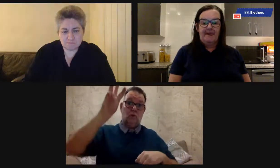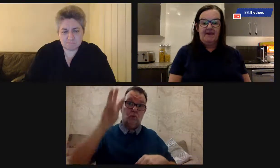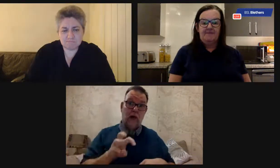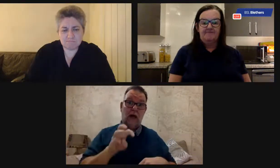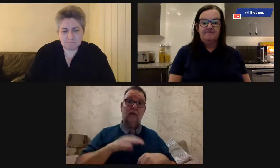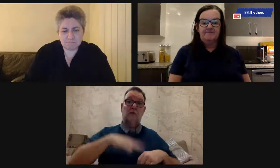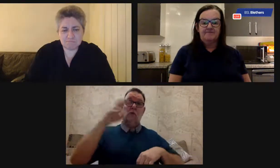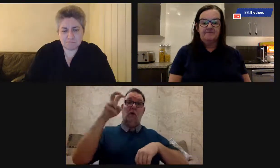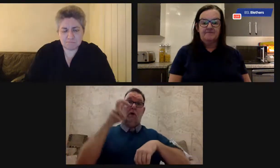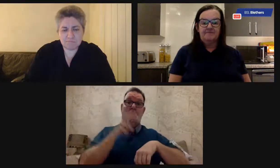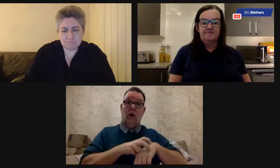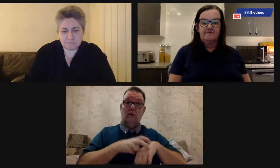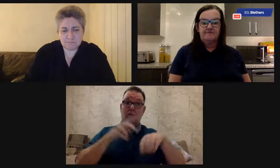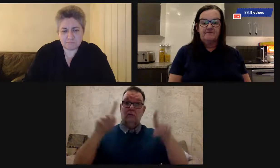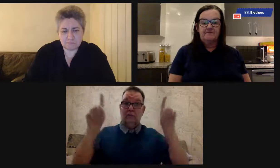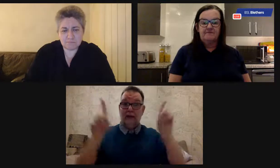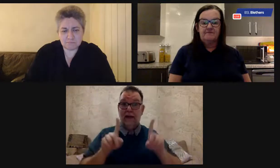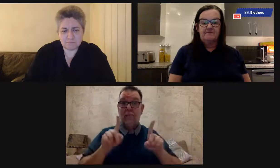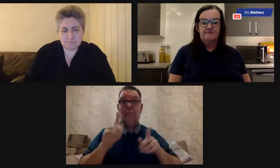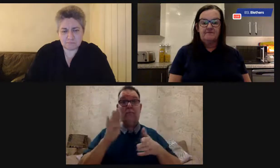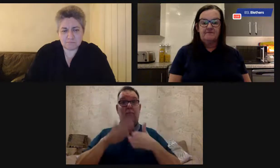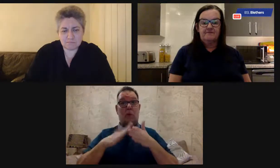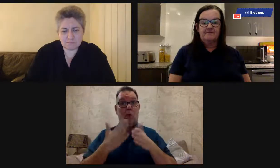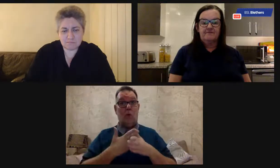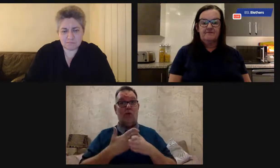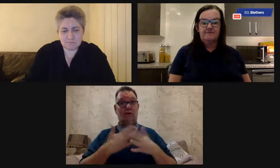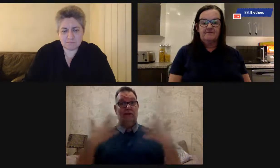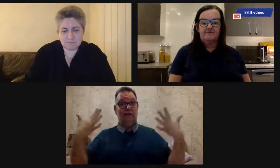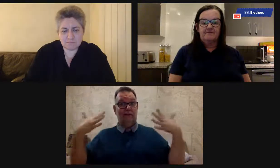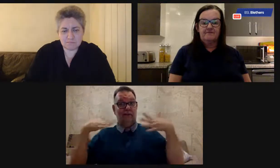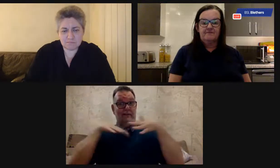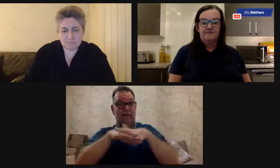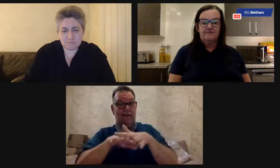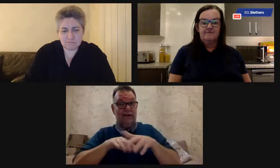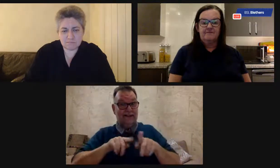to be the best. And we're really desperately asking our